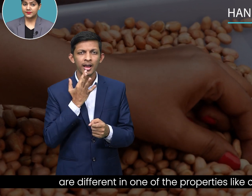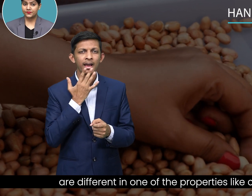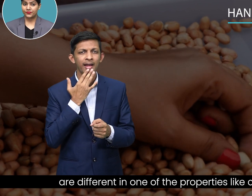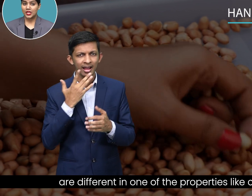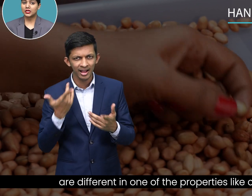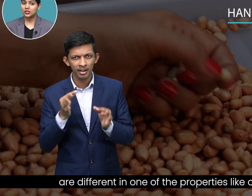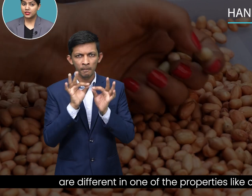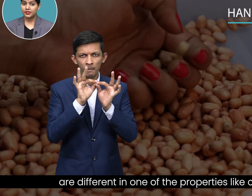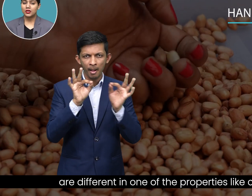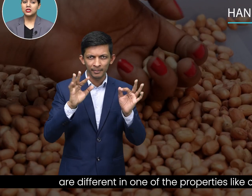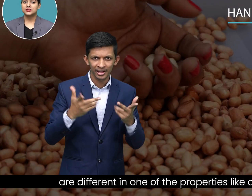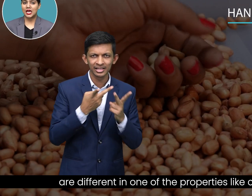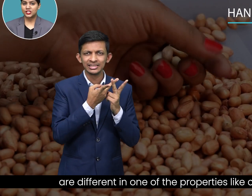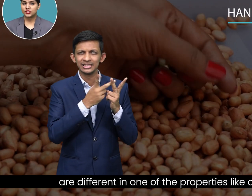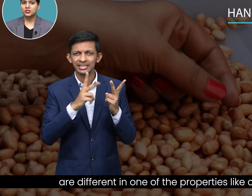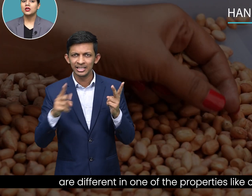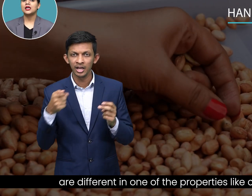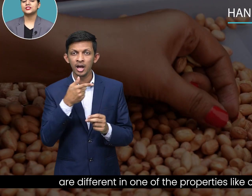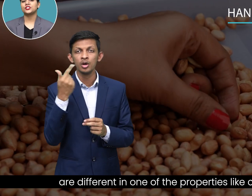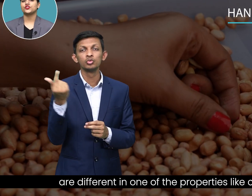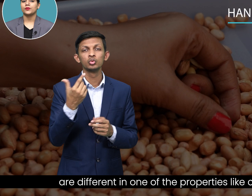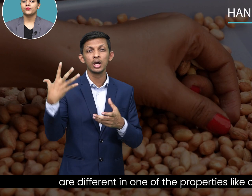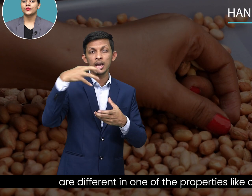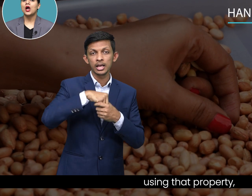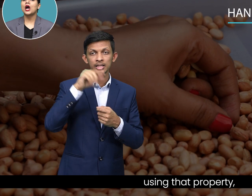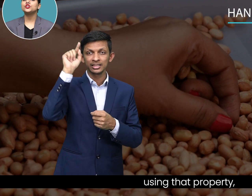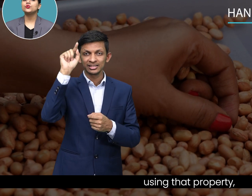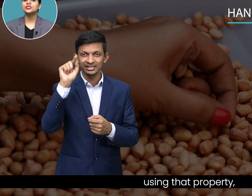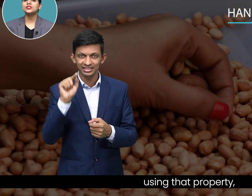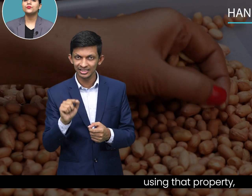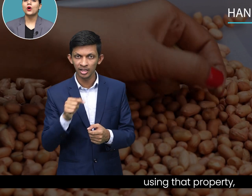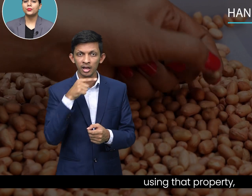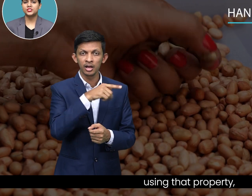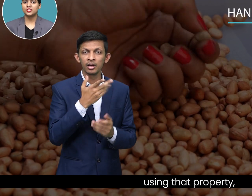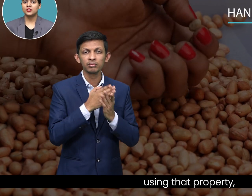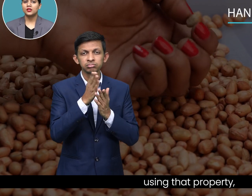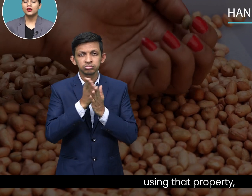like color, size, etc., are